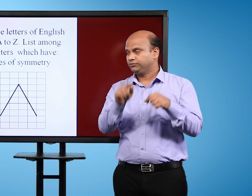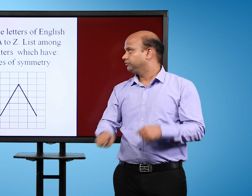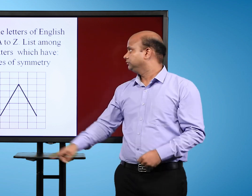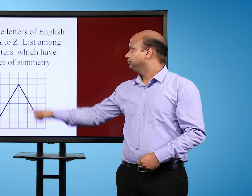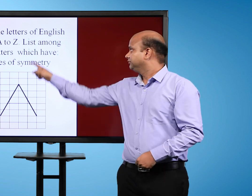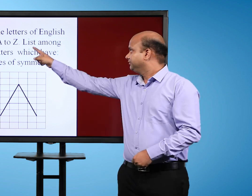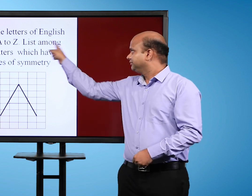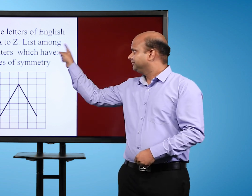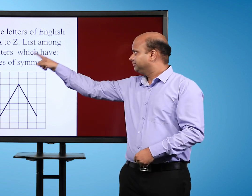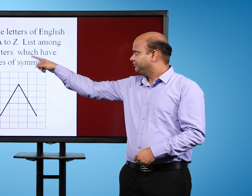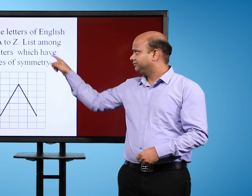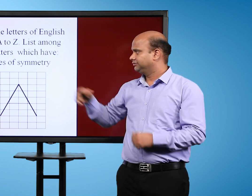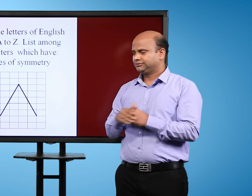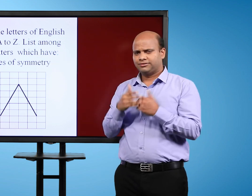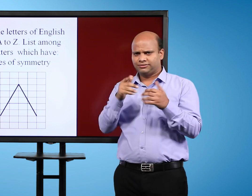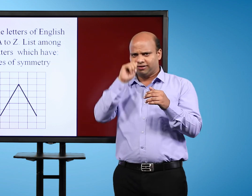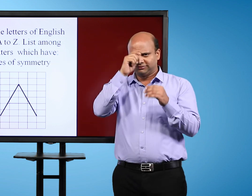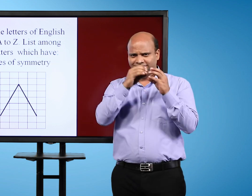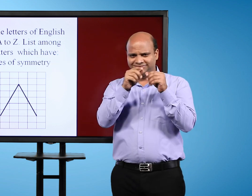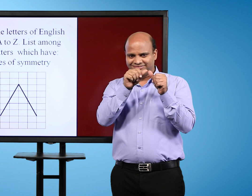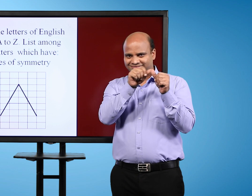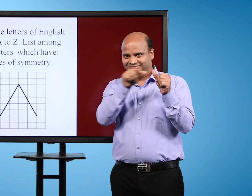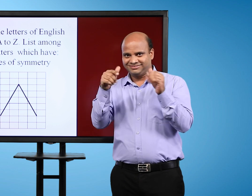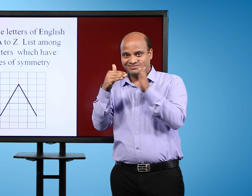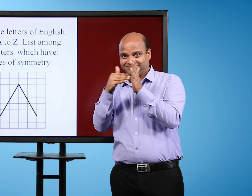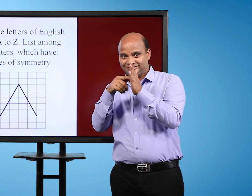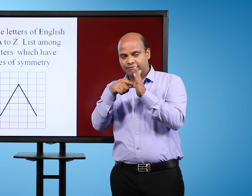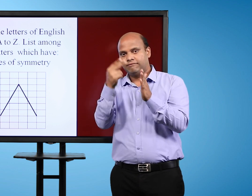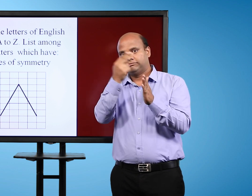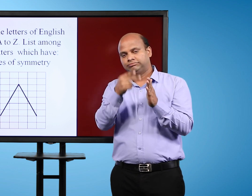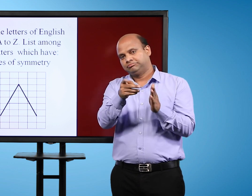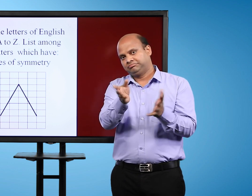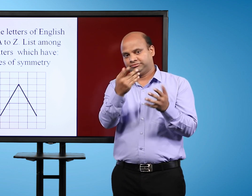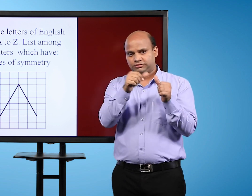7. Consider the letters of English alphabets A to Z.